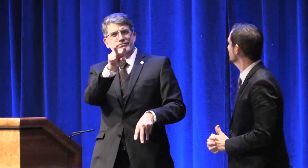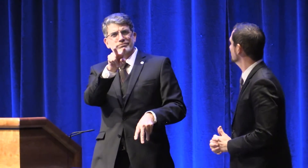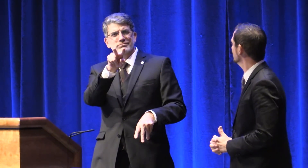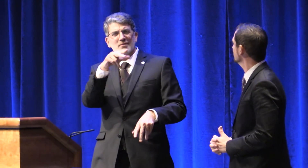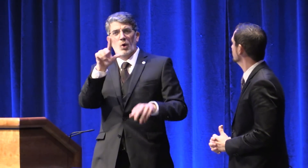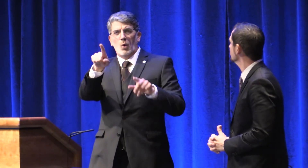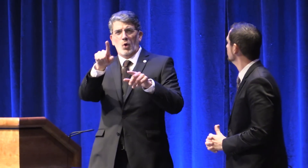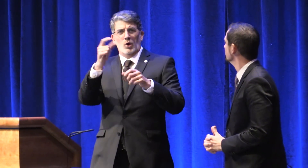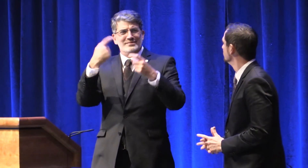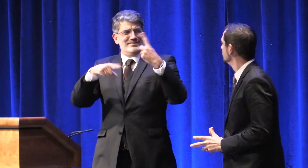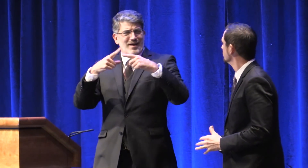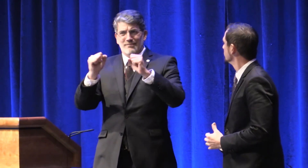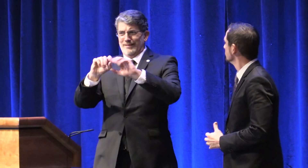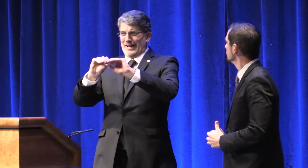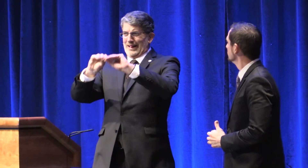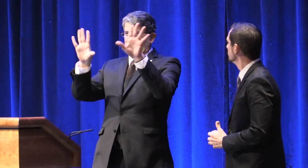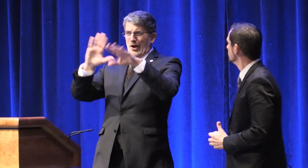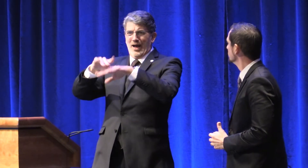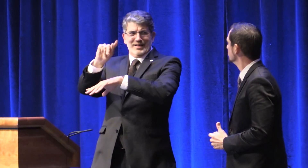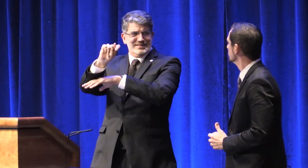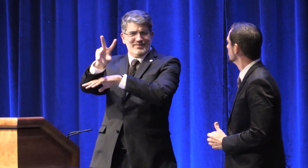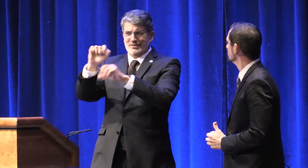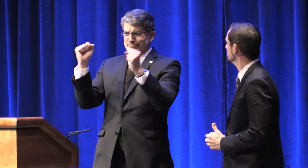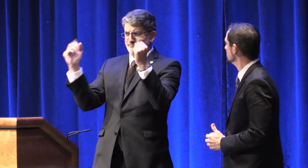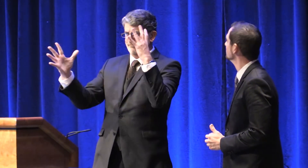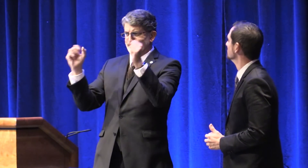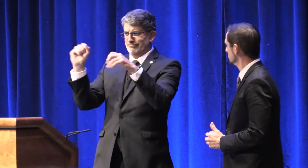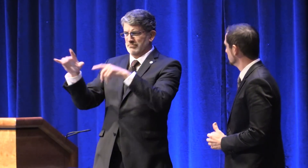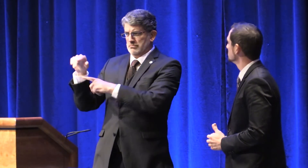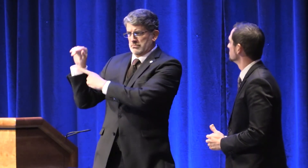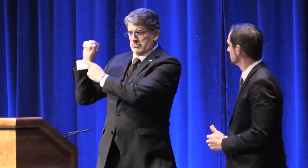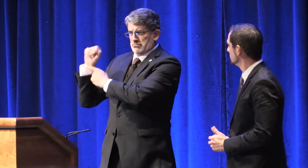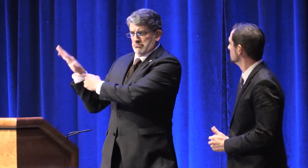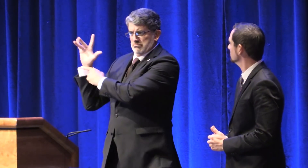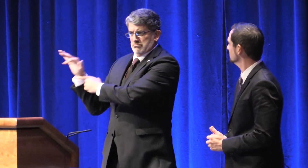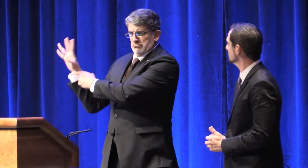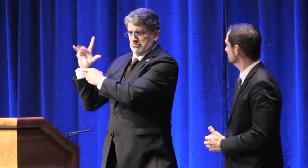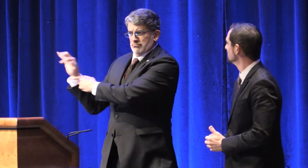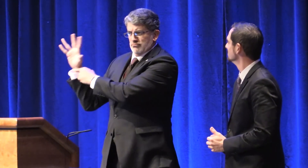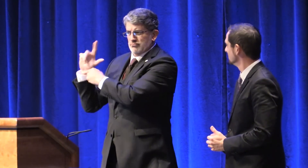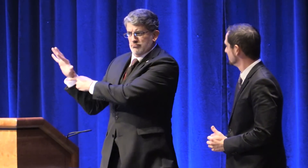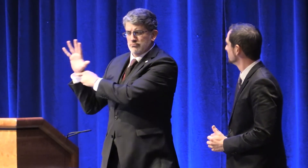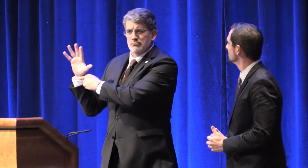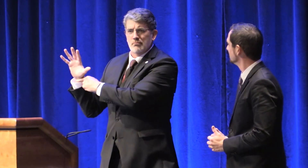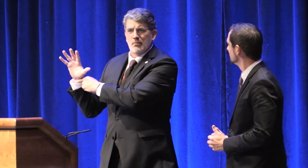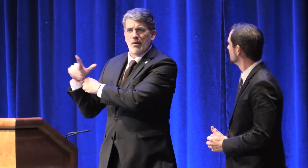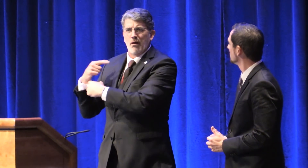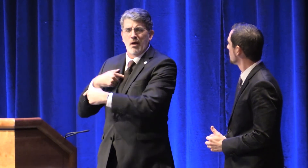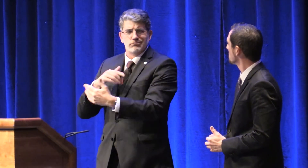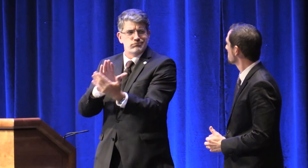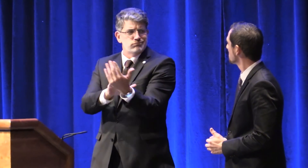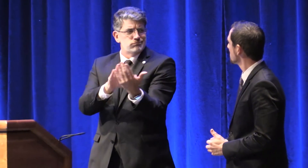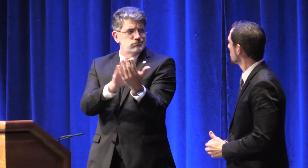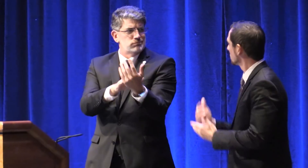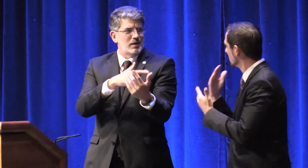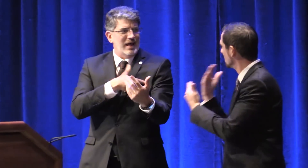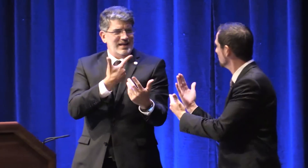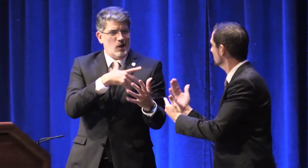But really, in watching his signing, it was so clear, both on TV and this evening. I commend